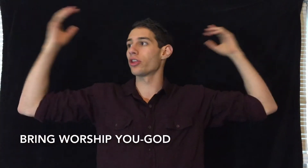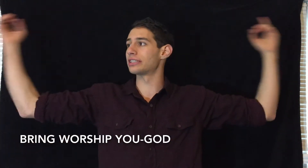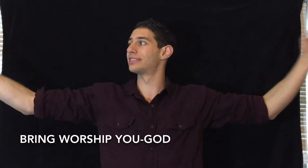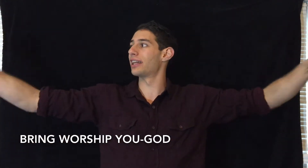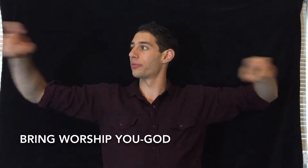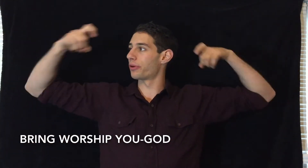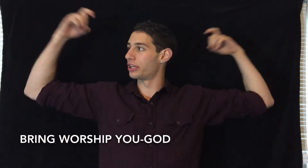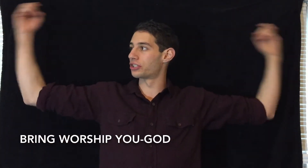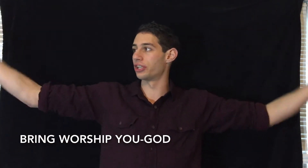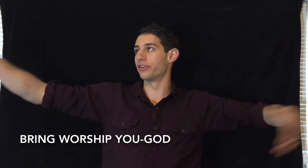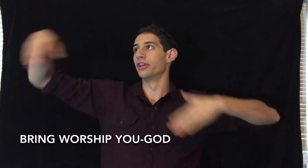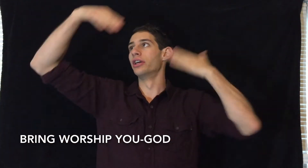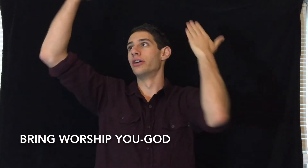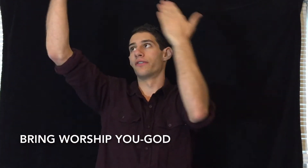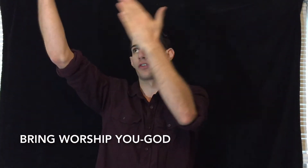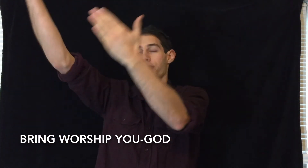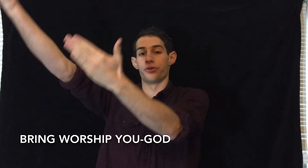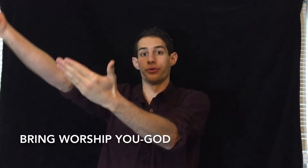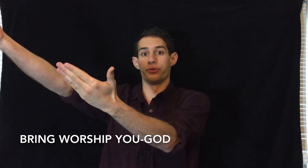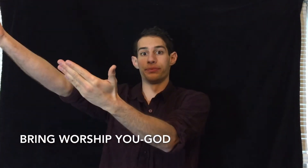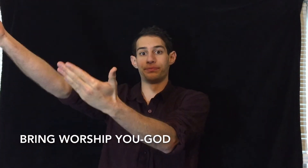that celebration for you.